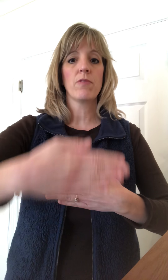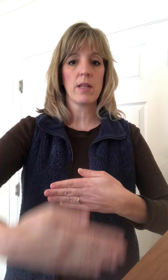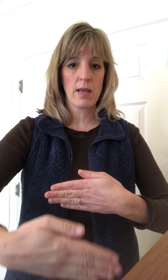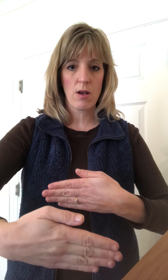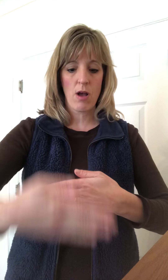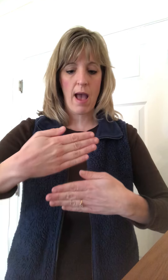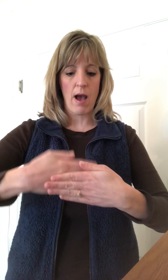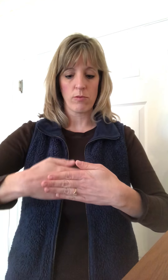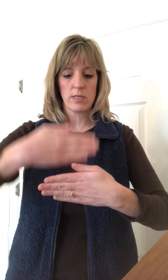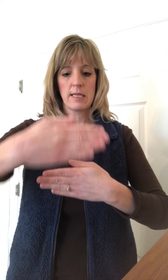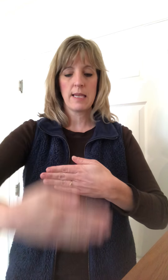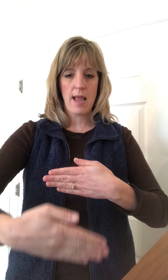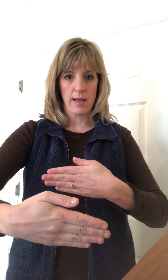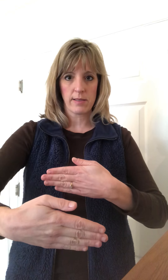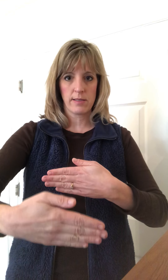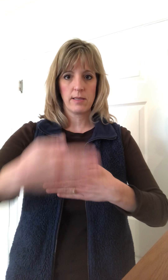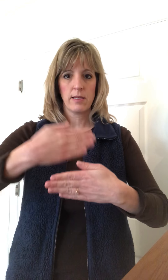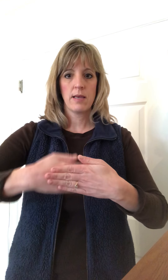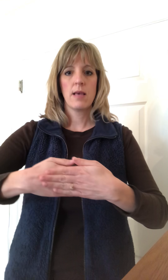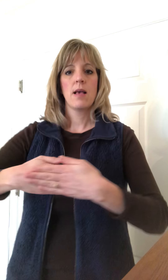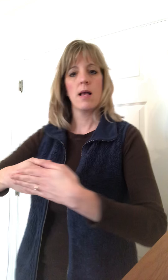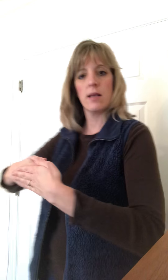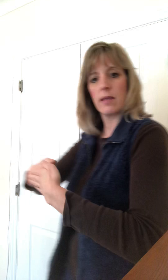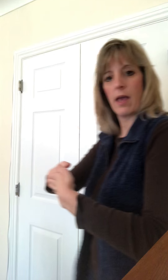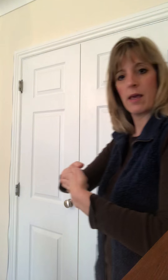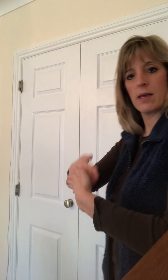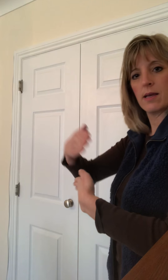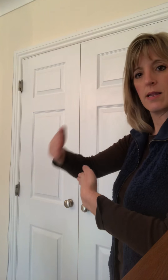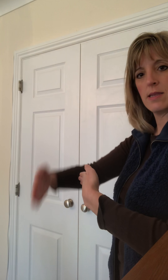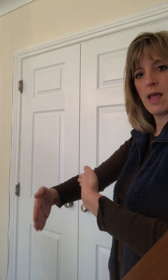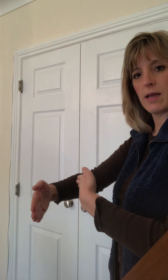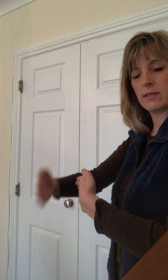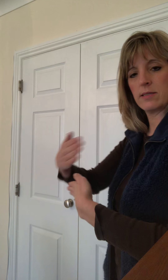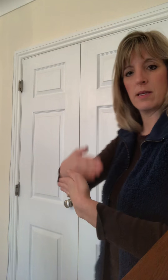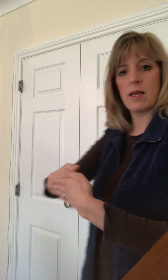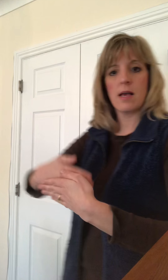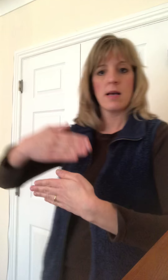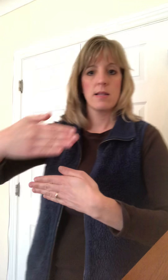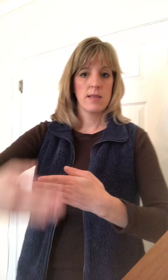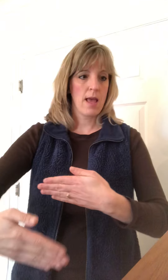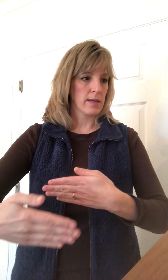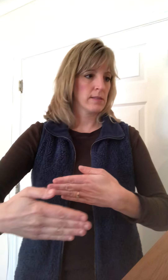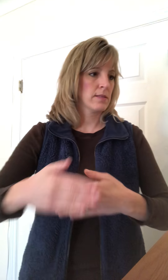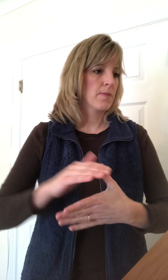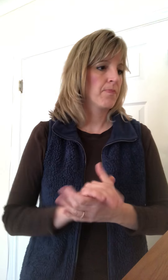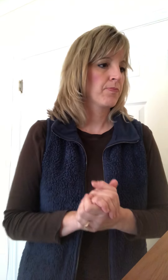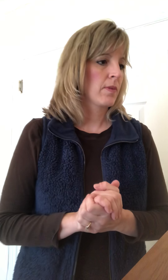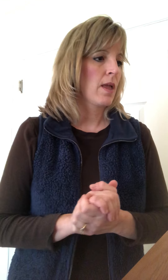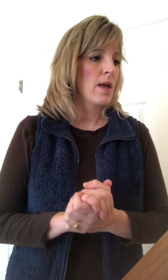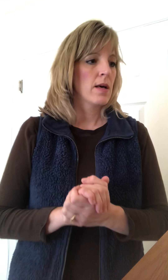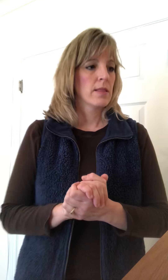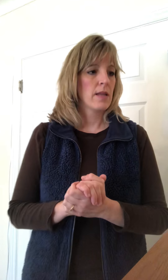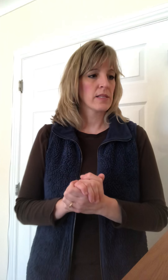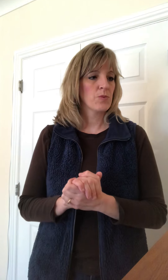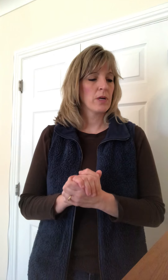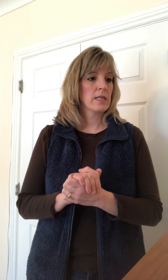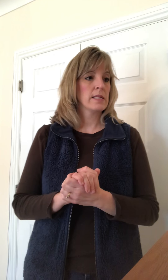it out. Next. Okay, next. Next. The next one